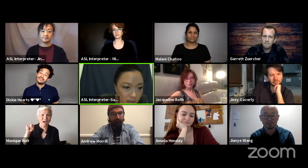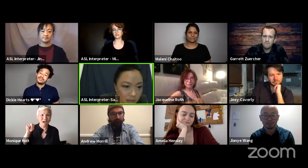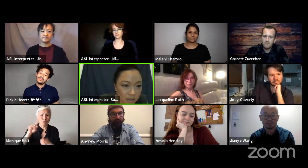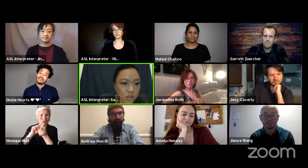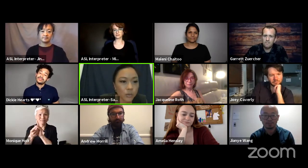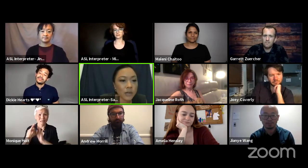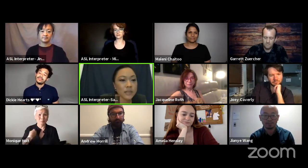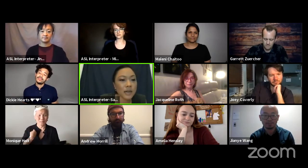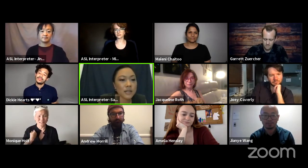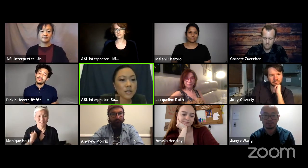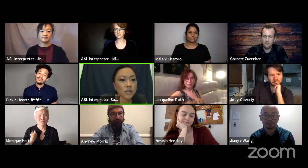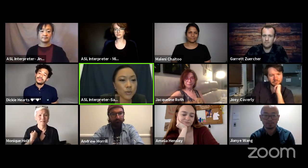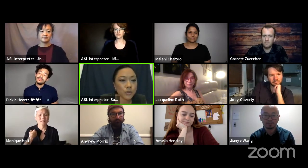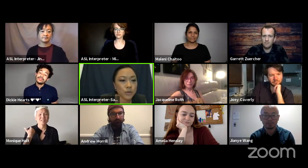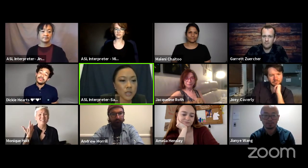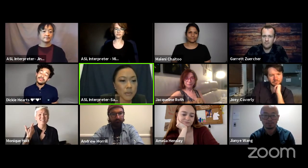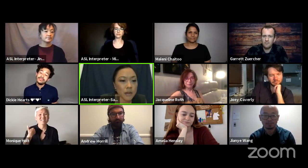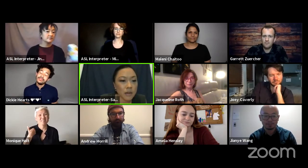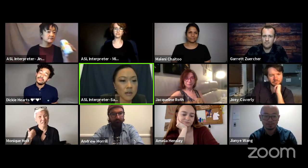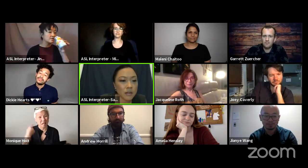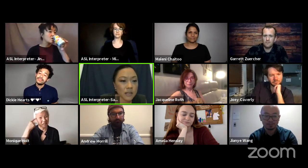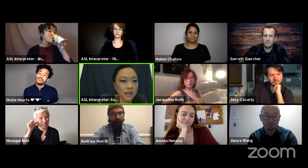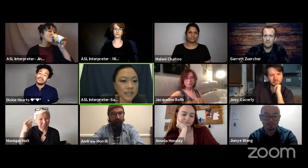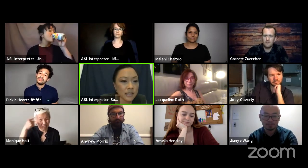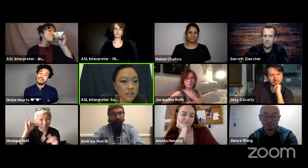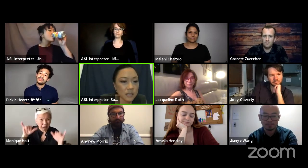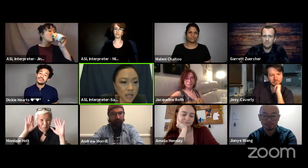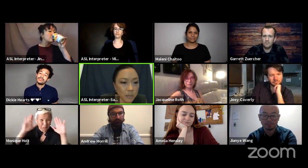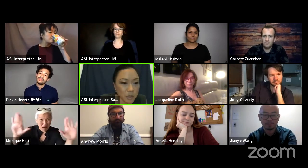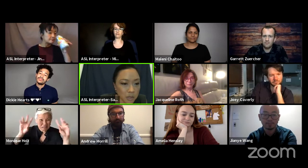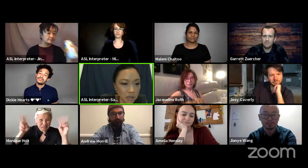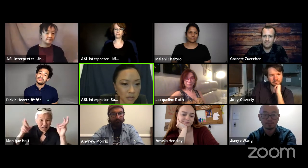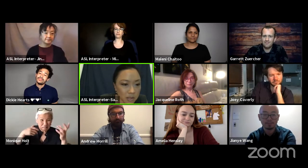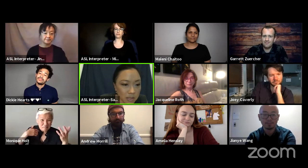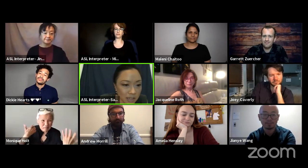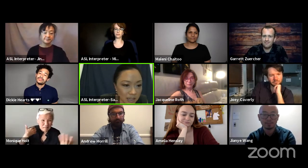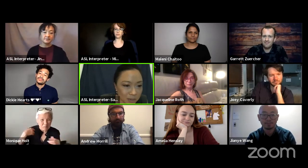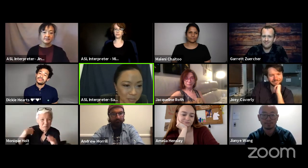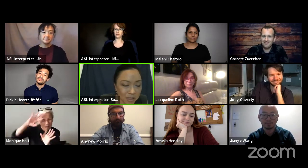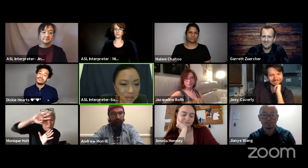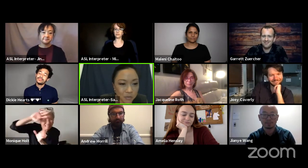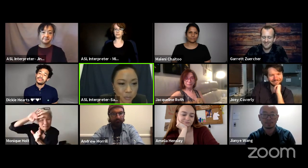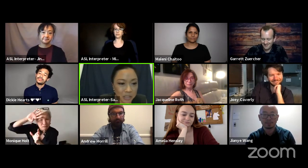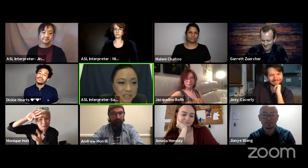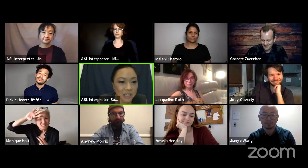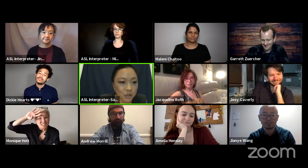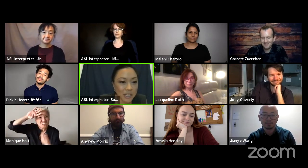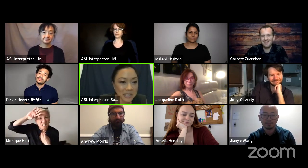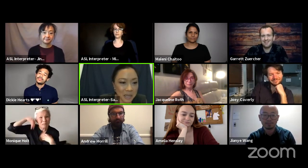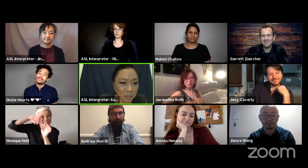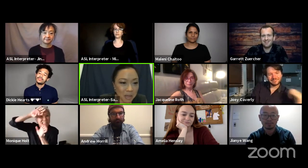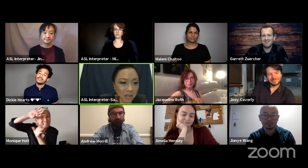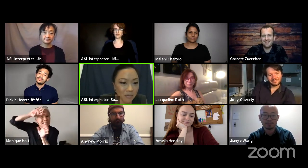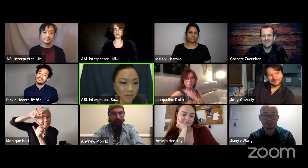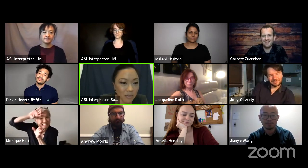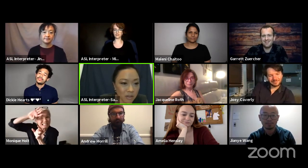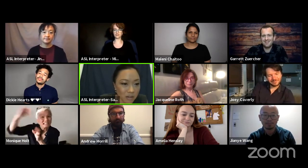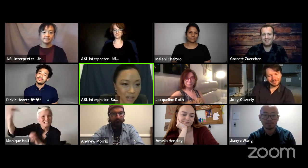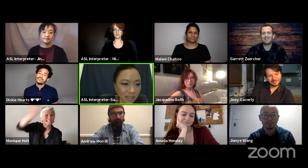And so when I was asked to produce something, the idea came to me, Please Untranslate Me.